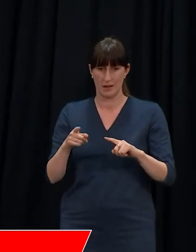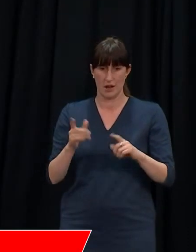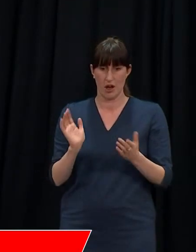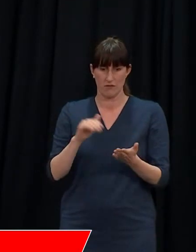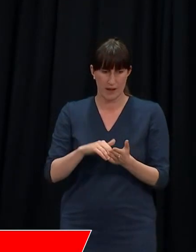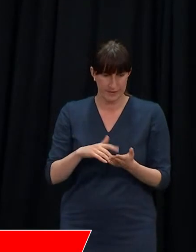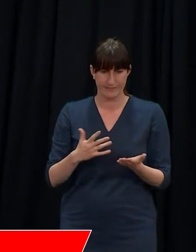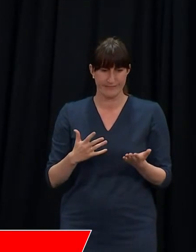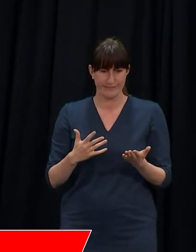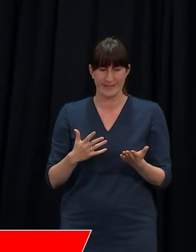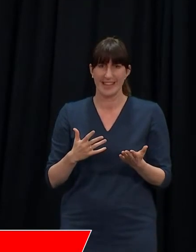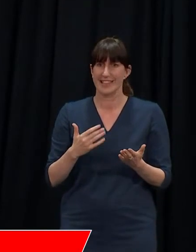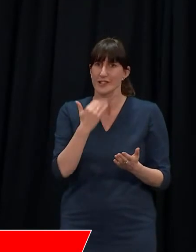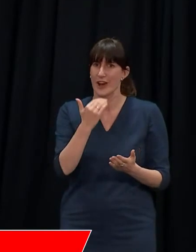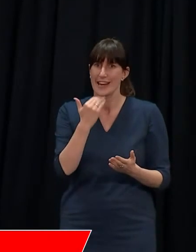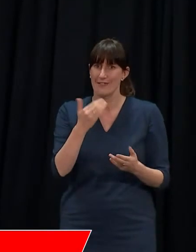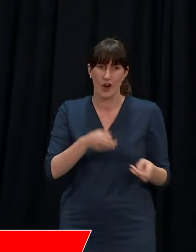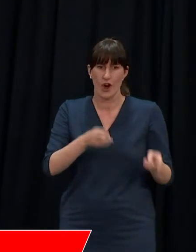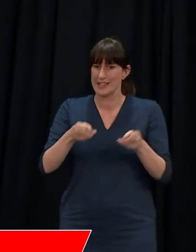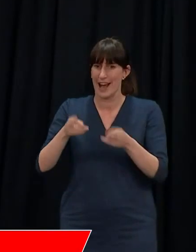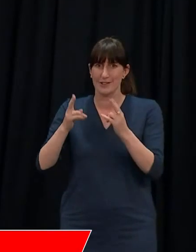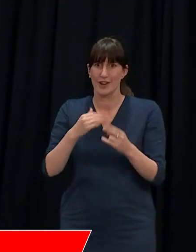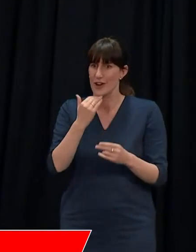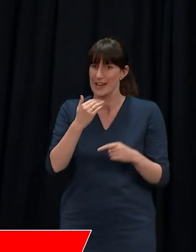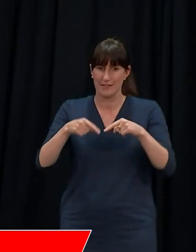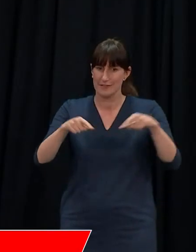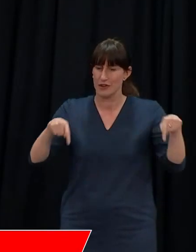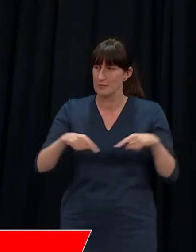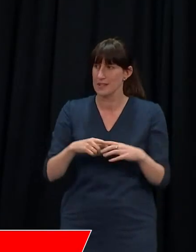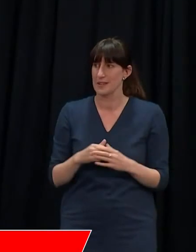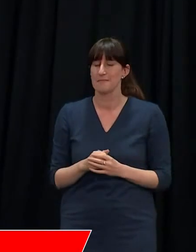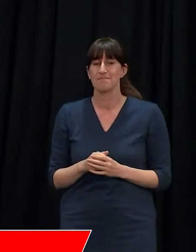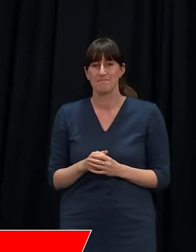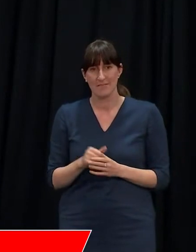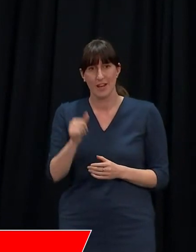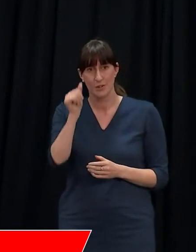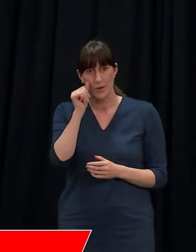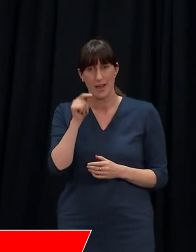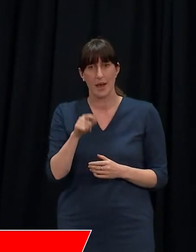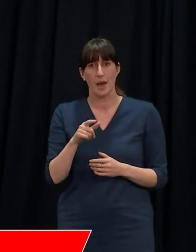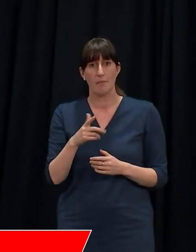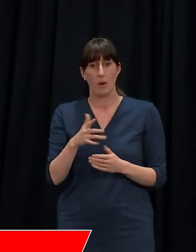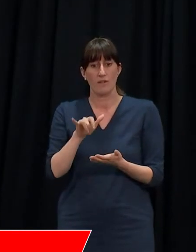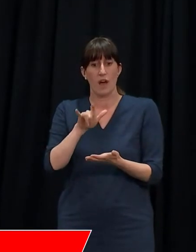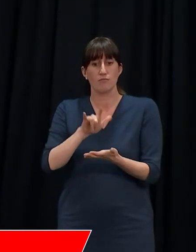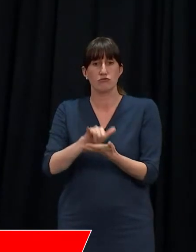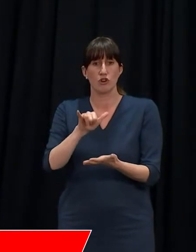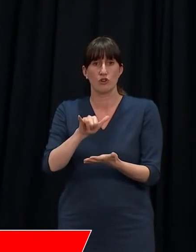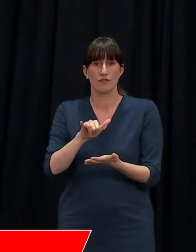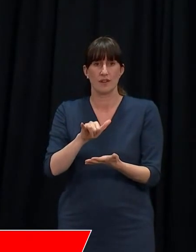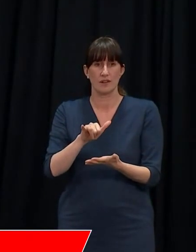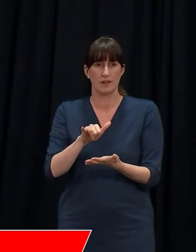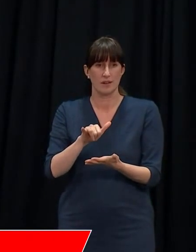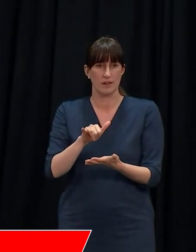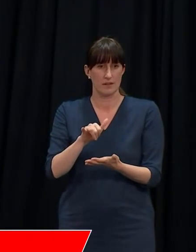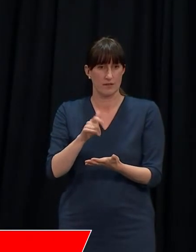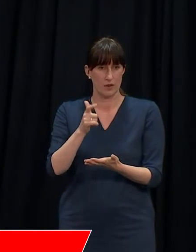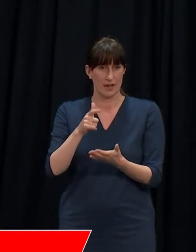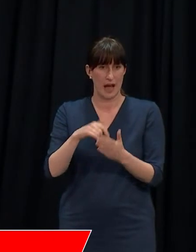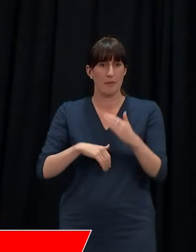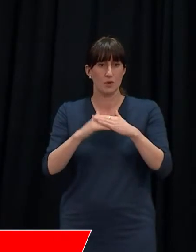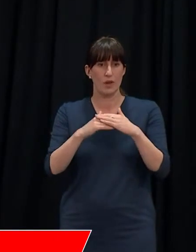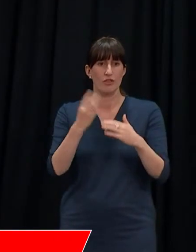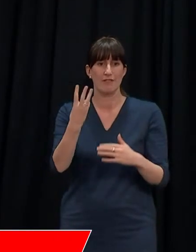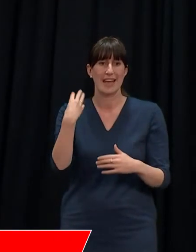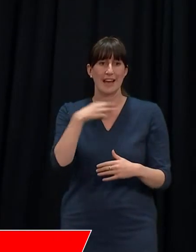that. I think in terms of the teachers that we have approved, and we've approved an exemption for up to 300 teachers, I would expect them to be